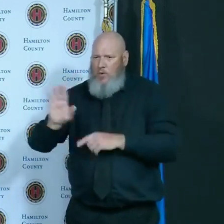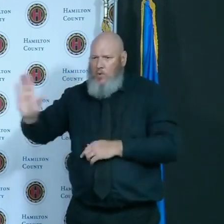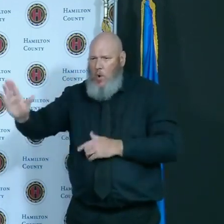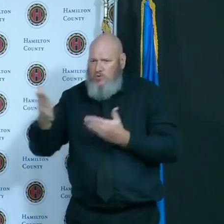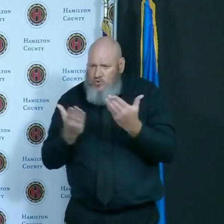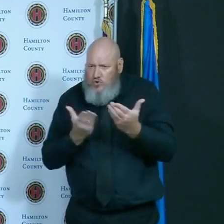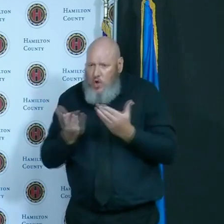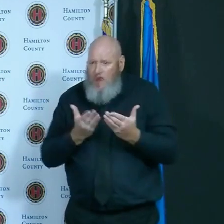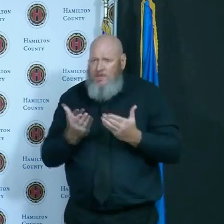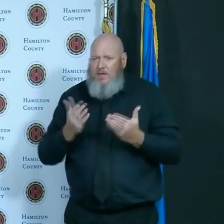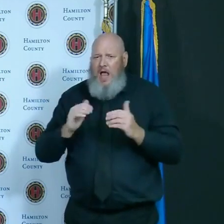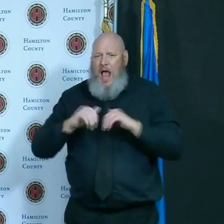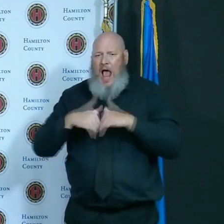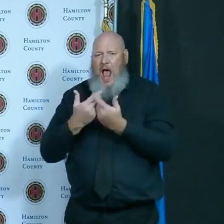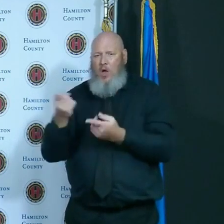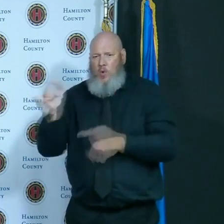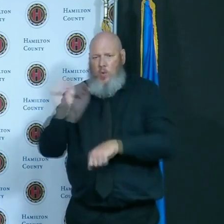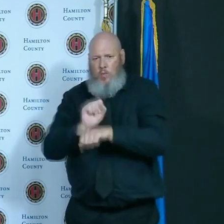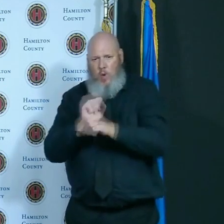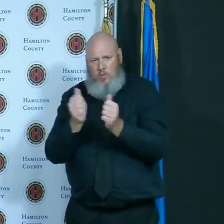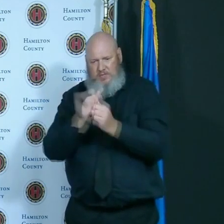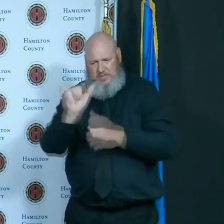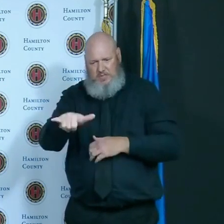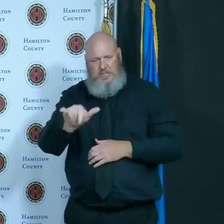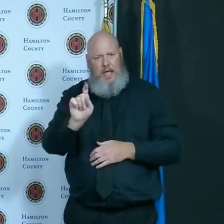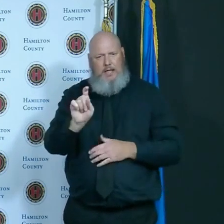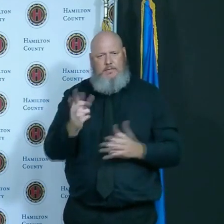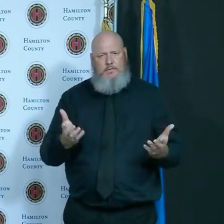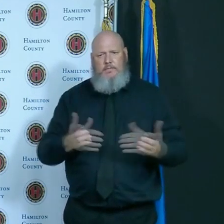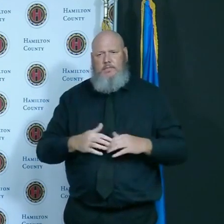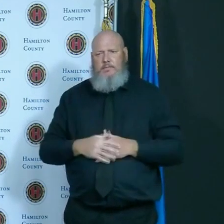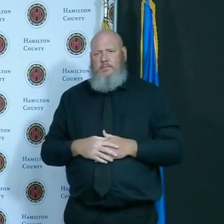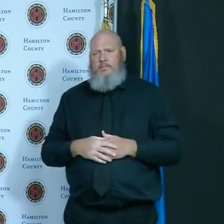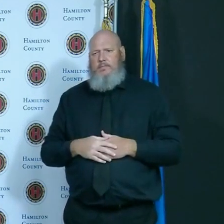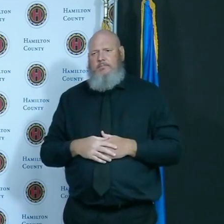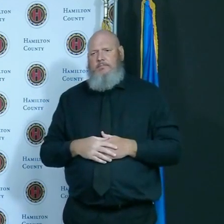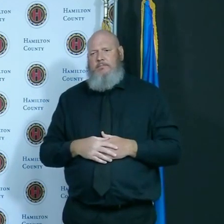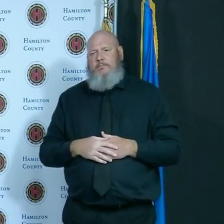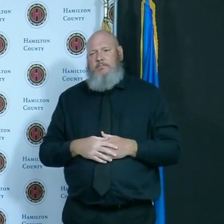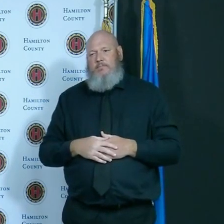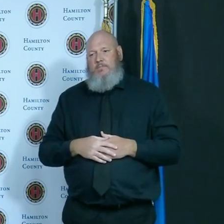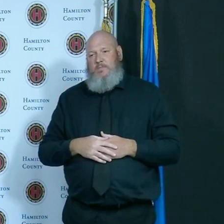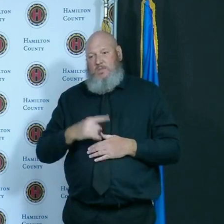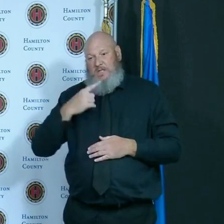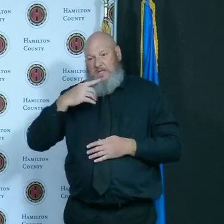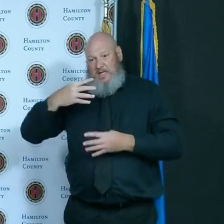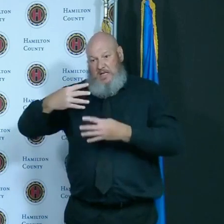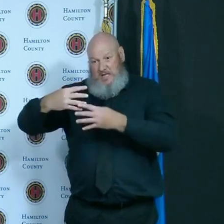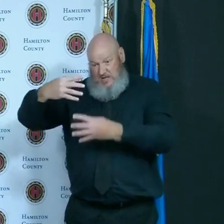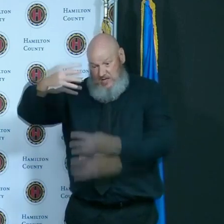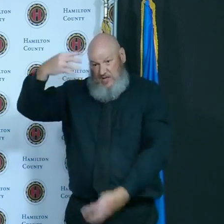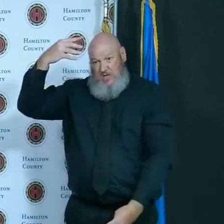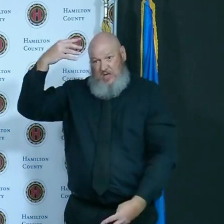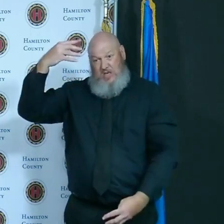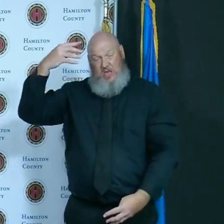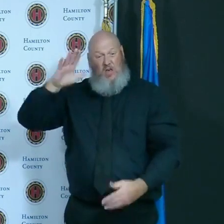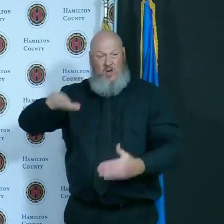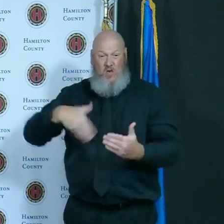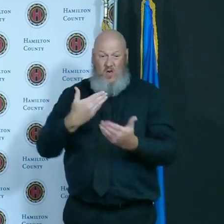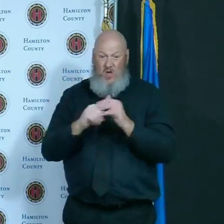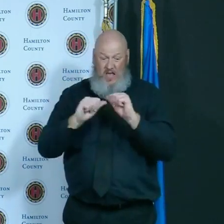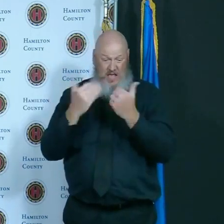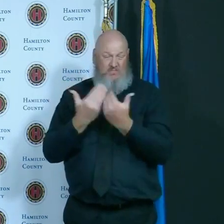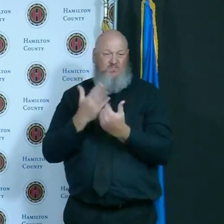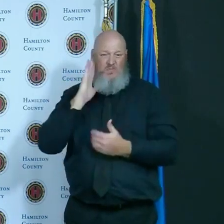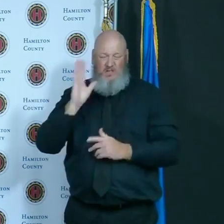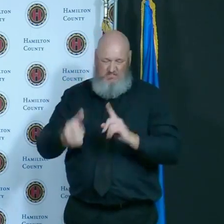agencies? I think that all of the agencies are going to be impacted and impact our ability to serve the